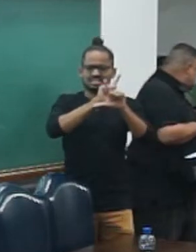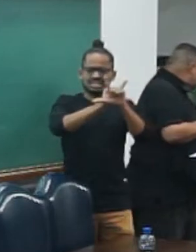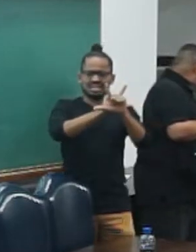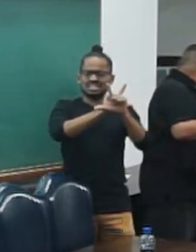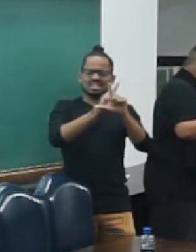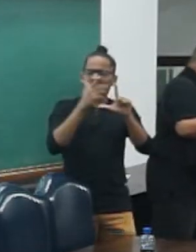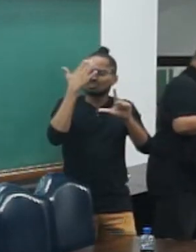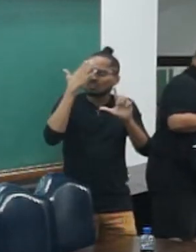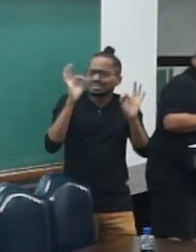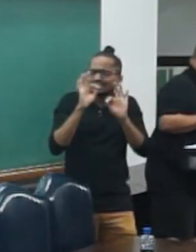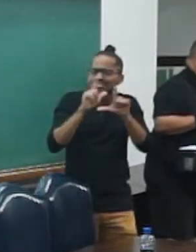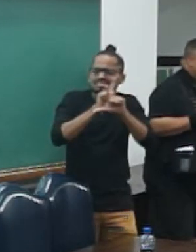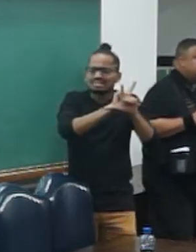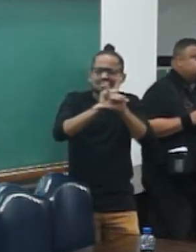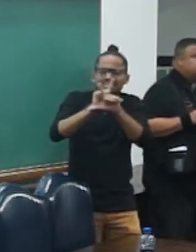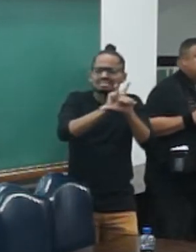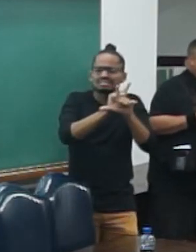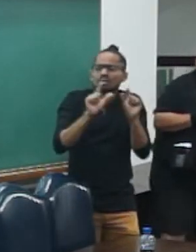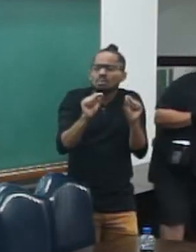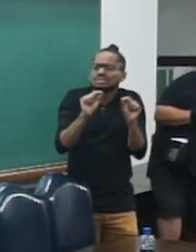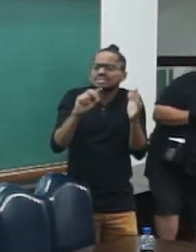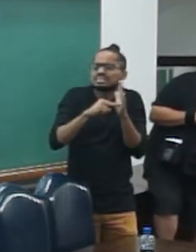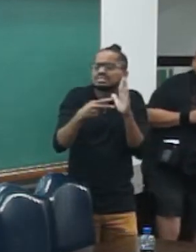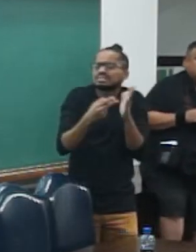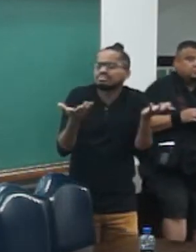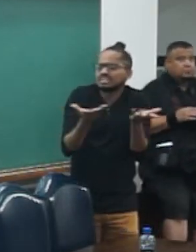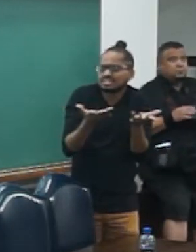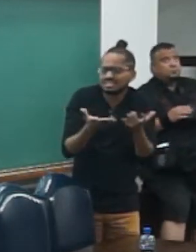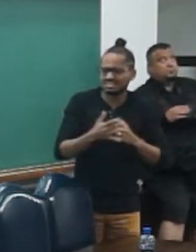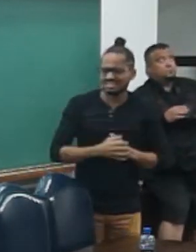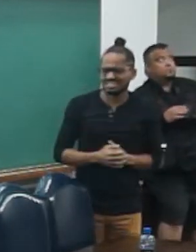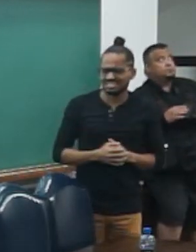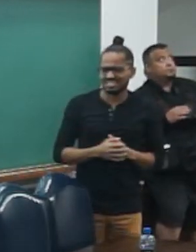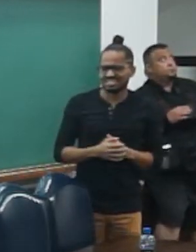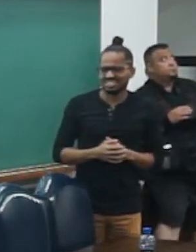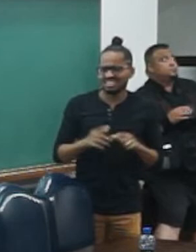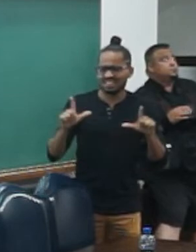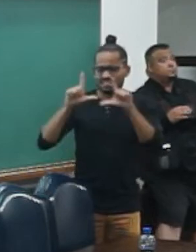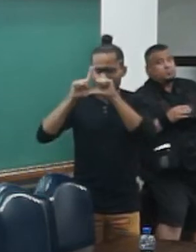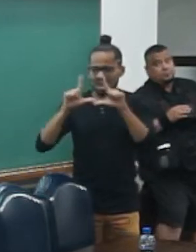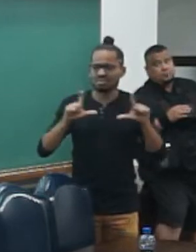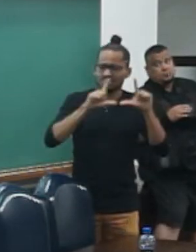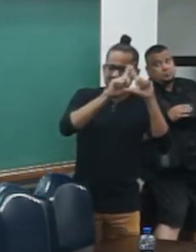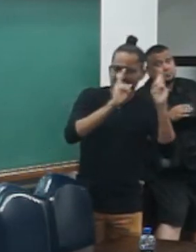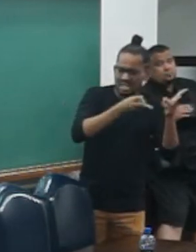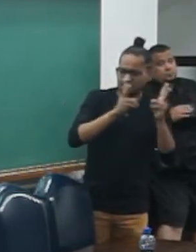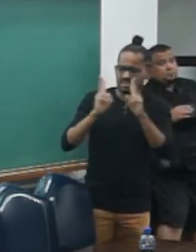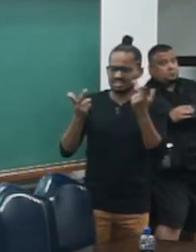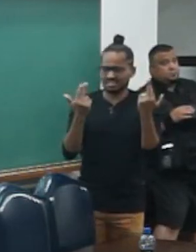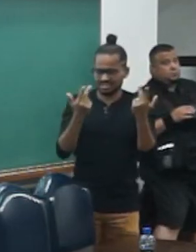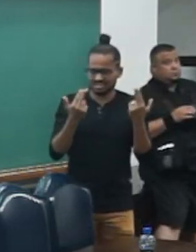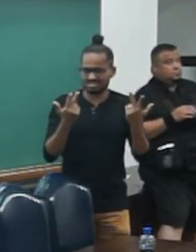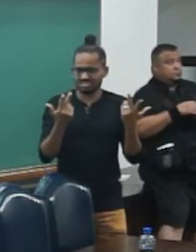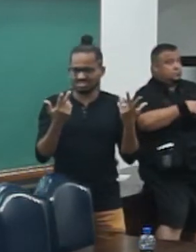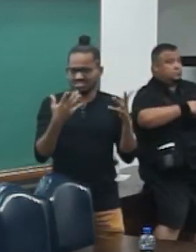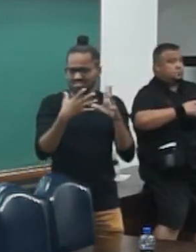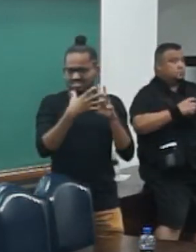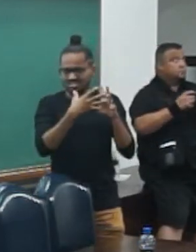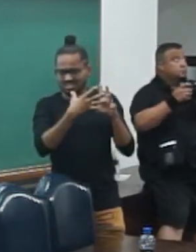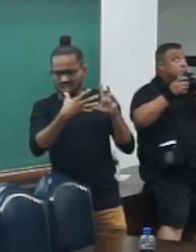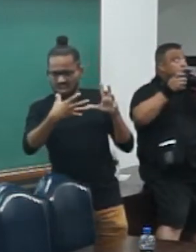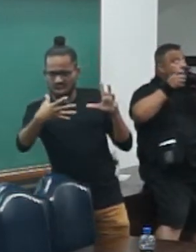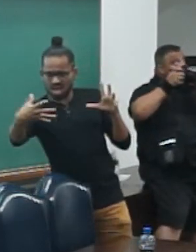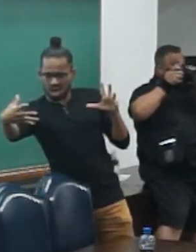didn't get the relationship. If they touch, then that means that the angles are all the same, and then for the